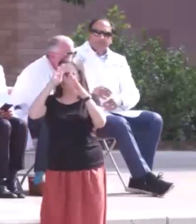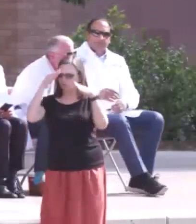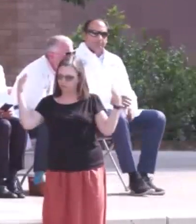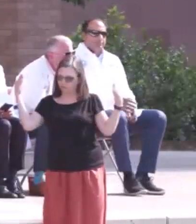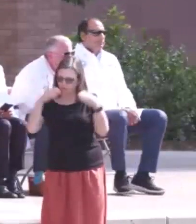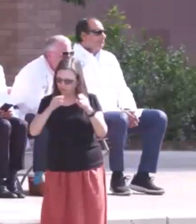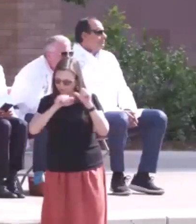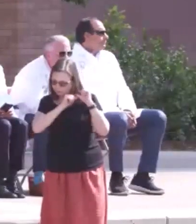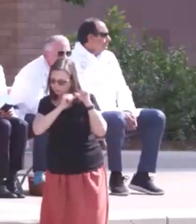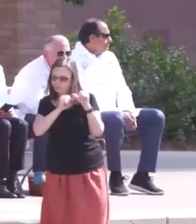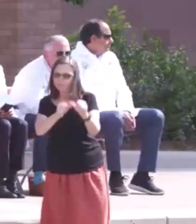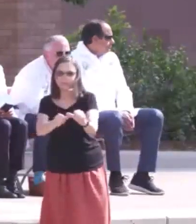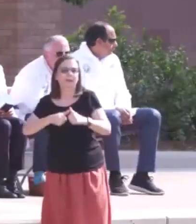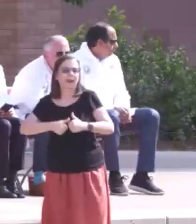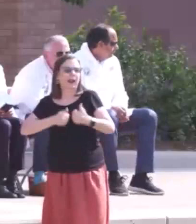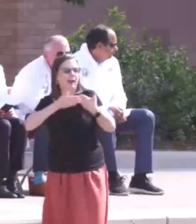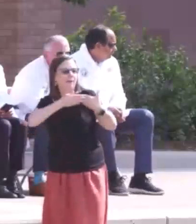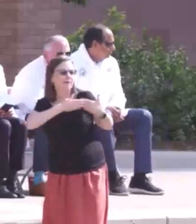learning.